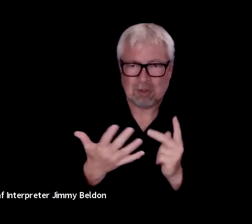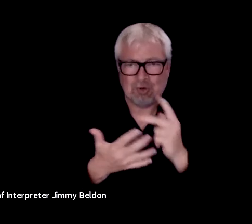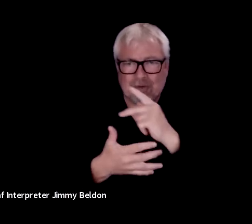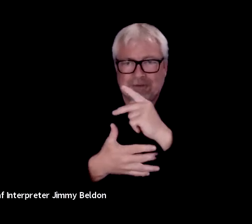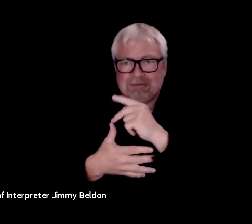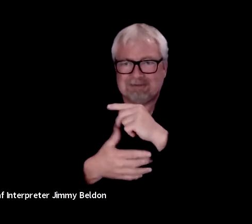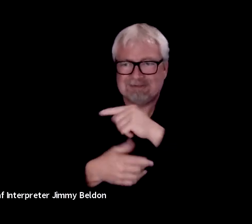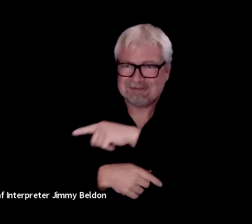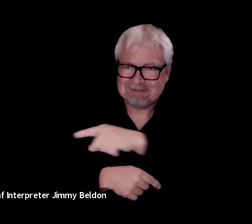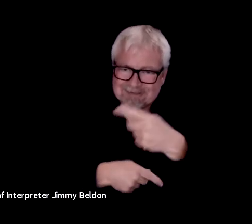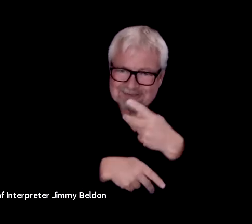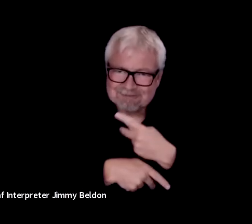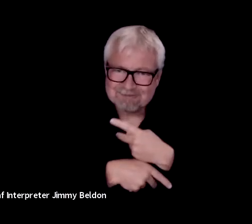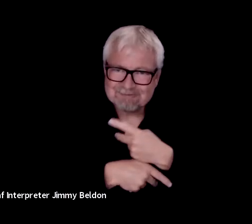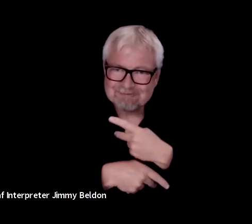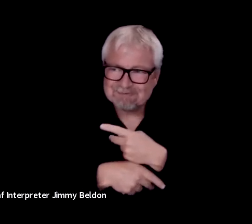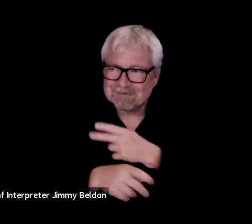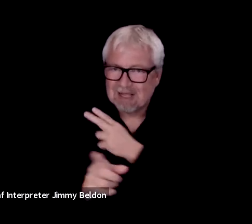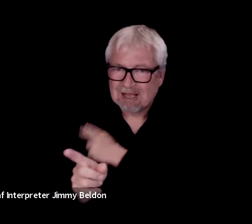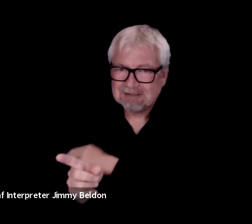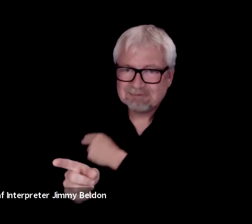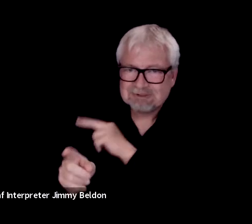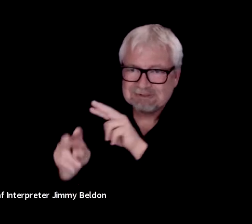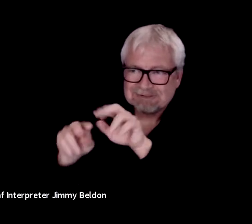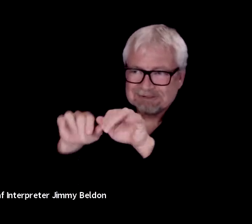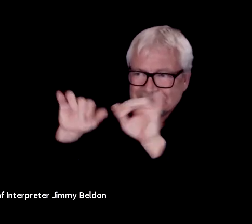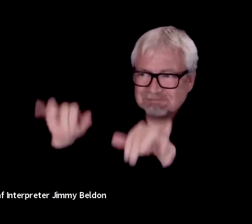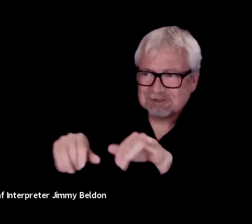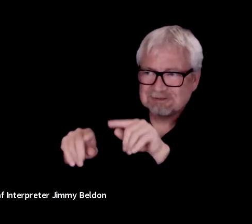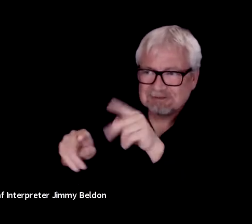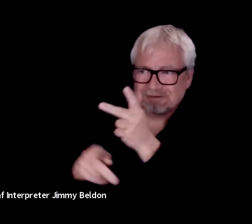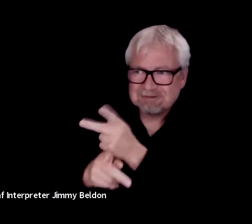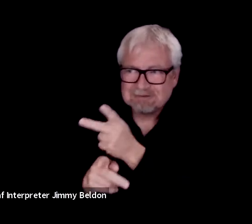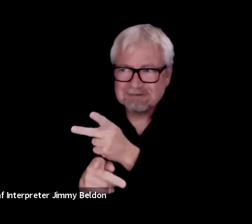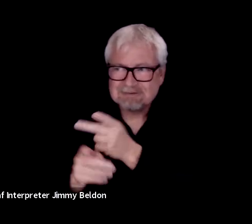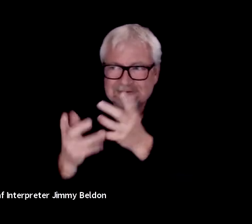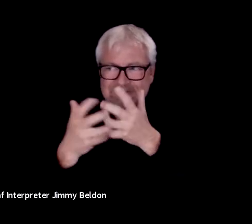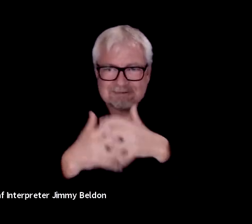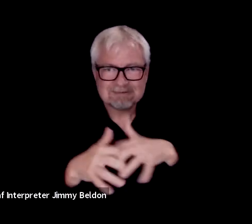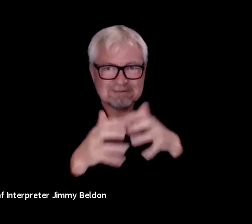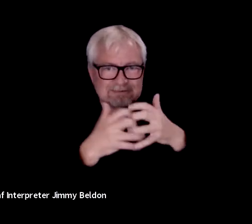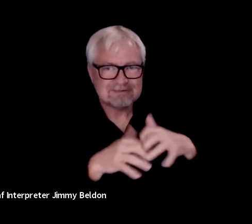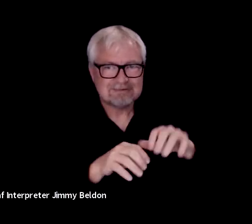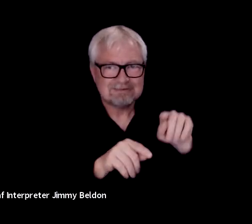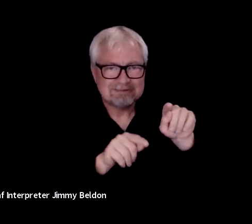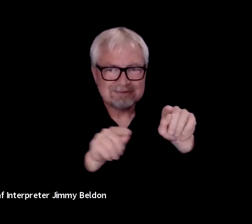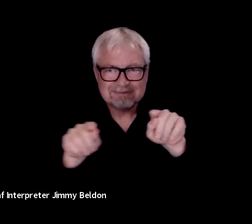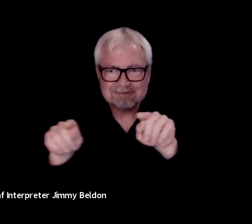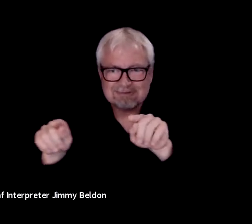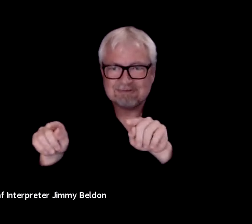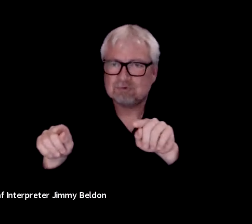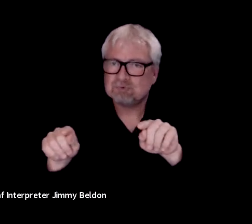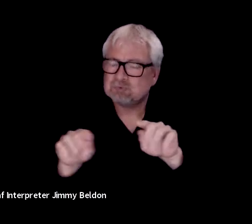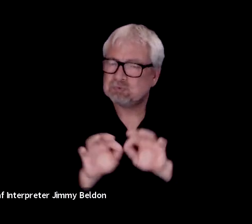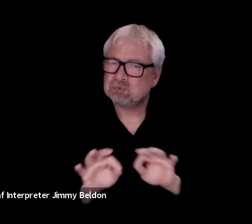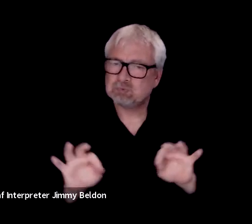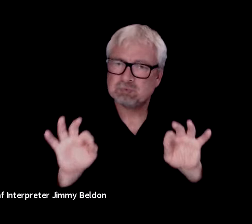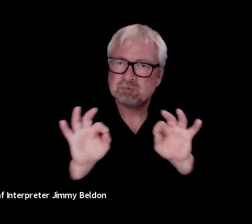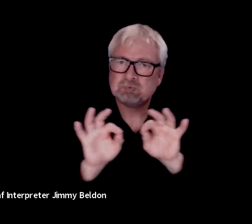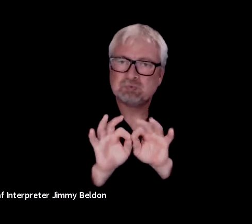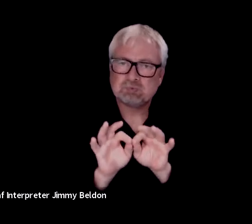are able to get the care that they need. As we've seen, COVID cases are going up, and along with them,